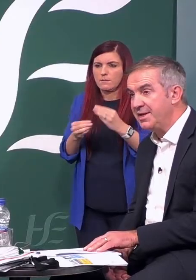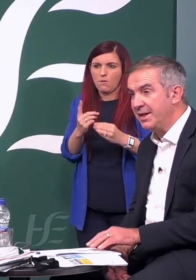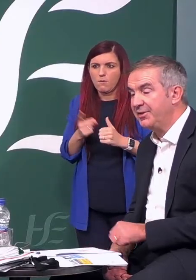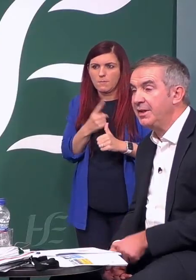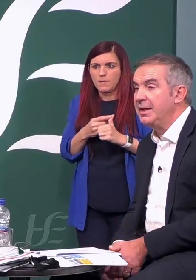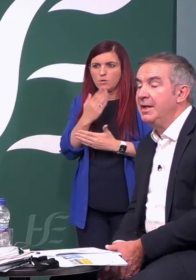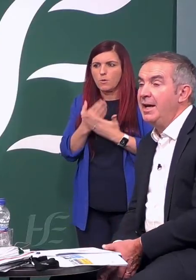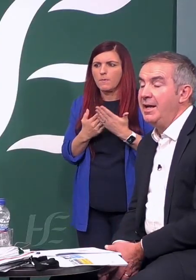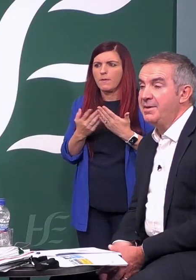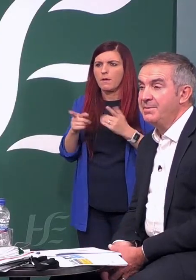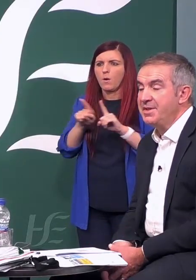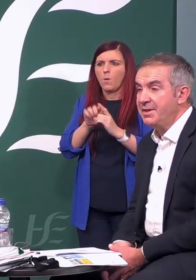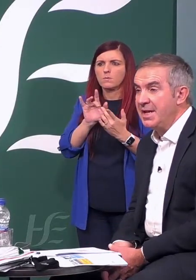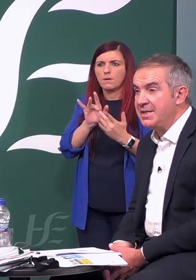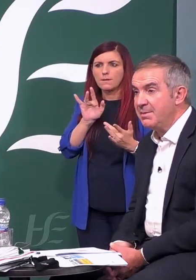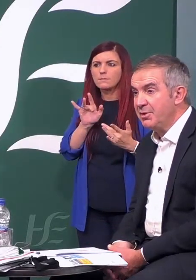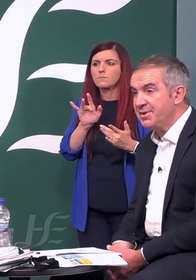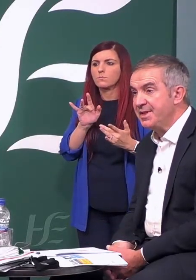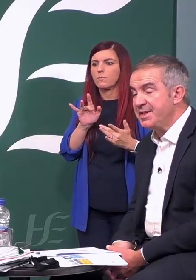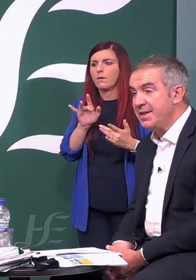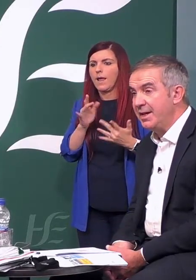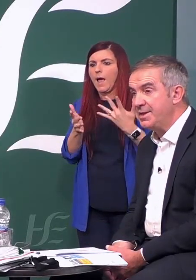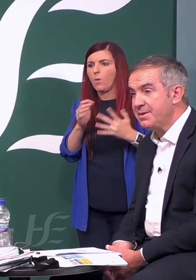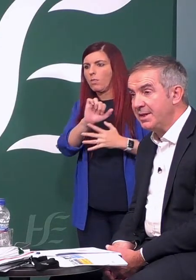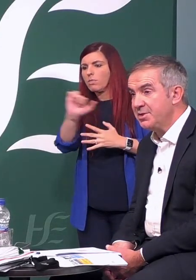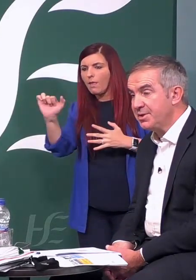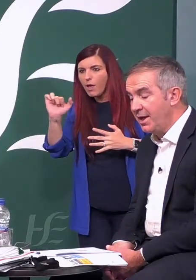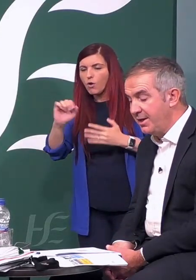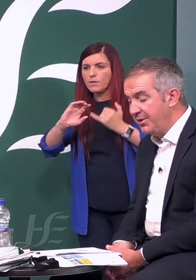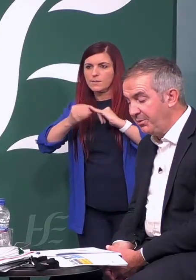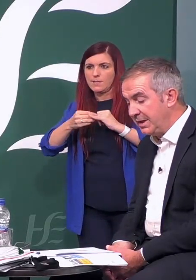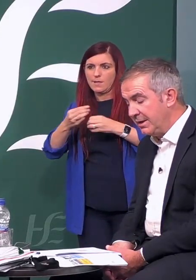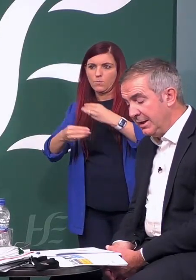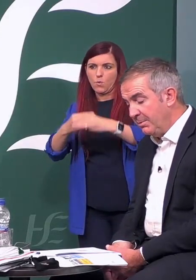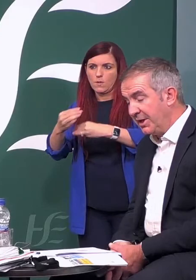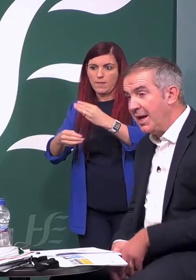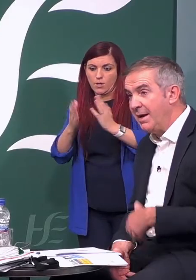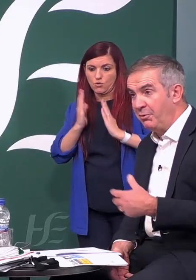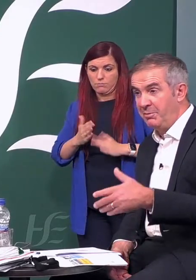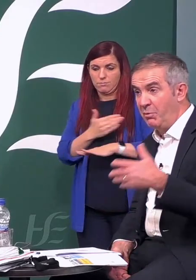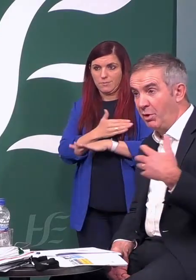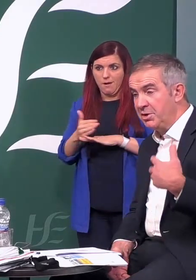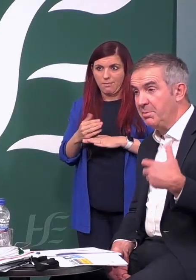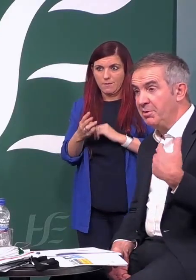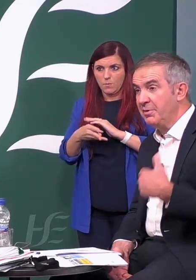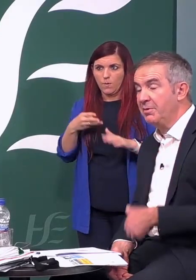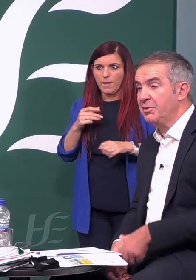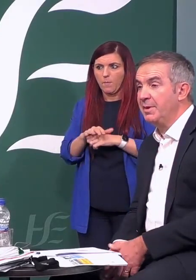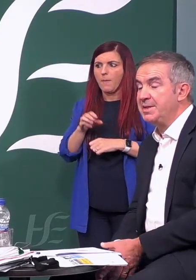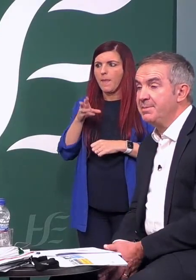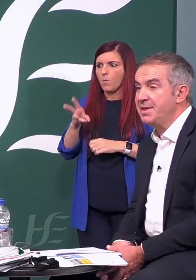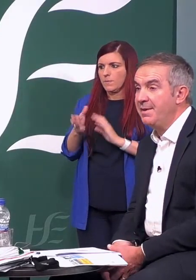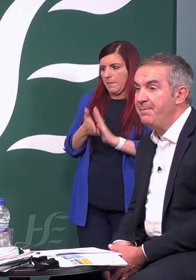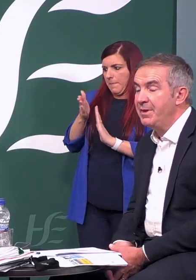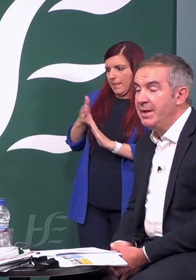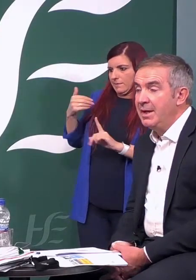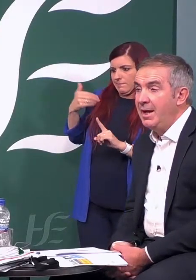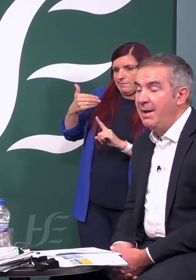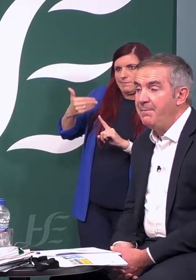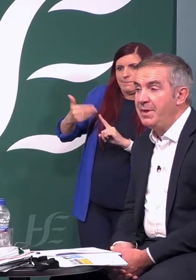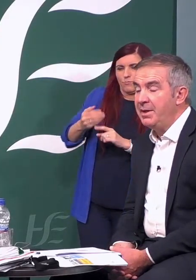close contacts in terms of their testing process, and that's just gone in this week. But again, that would have been worked up over quite some